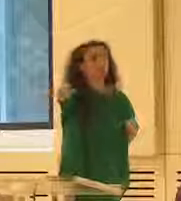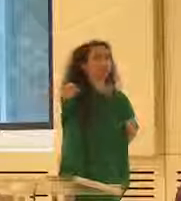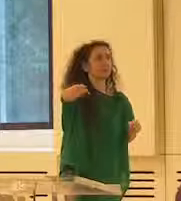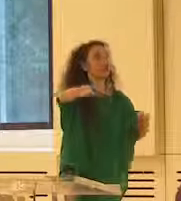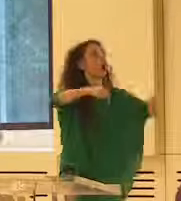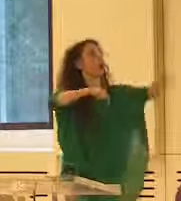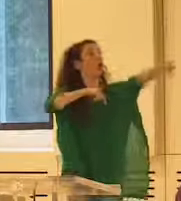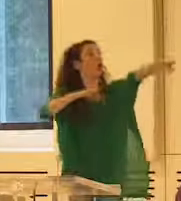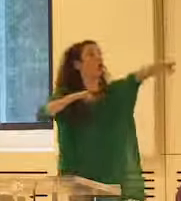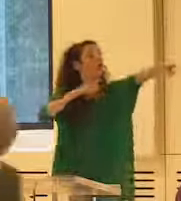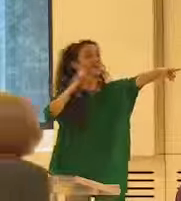Oh.